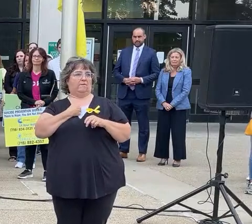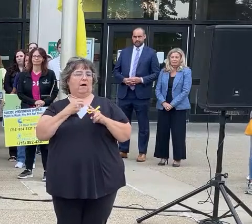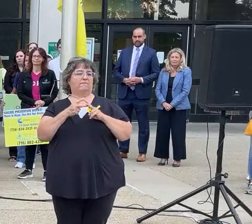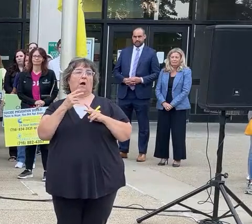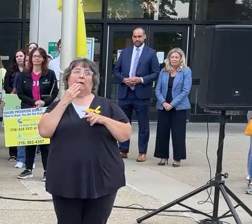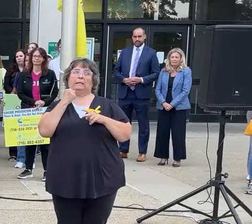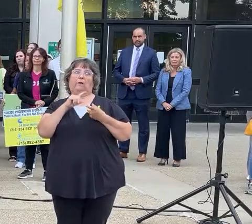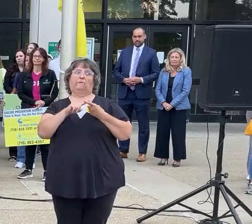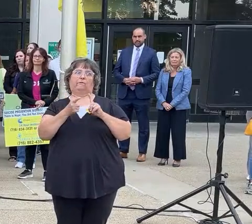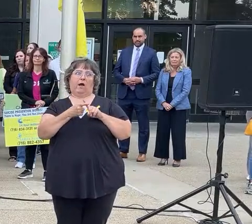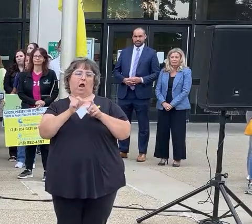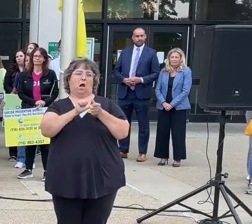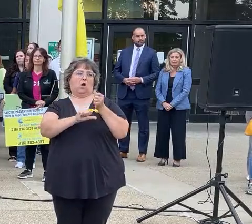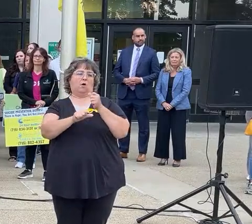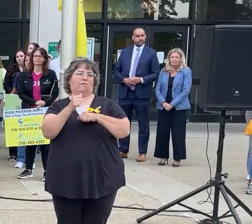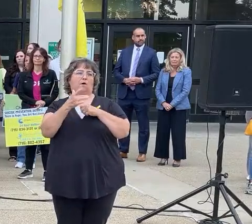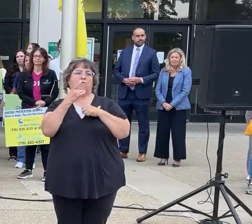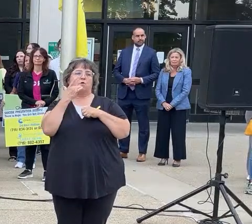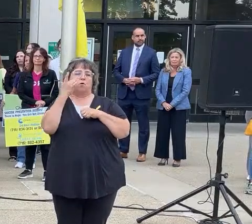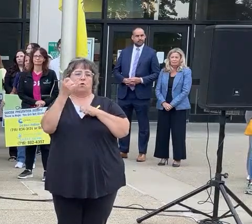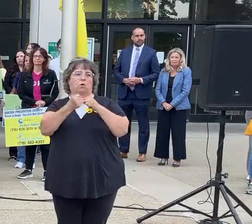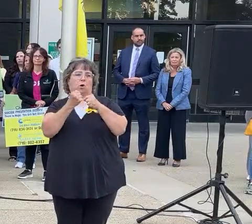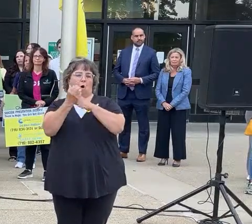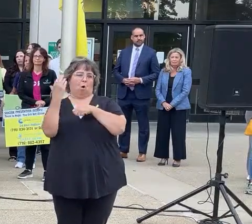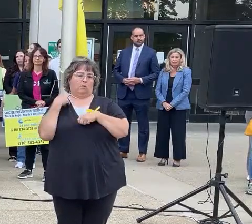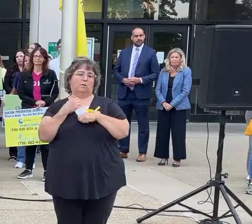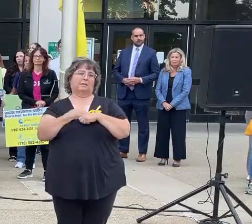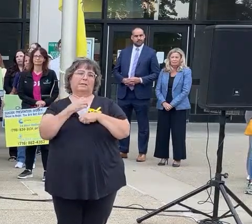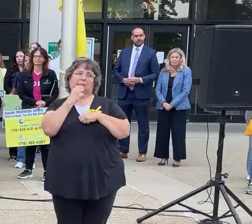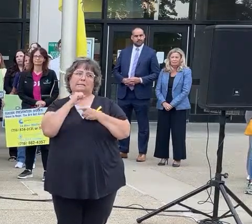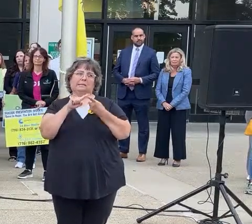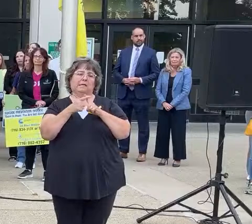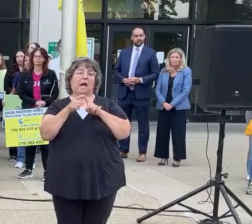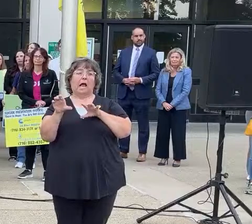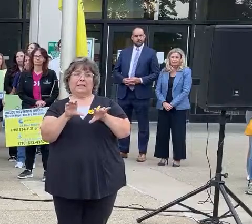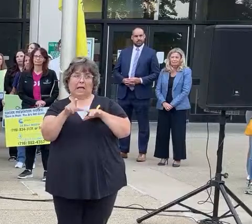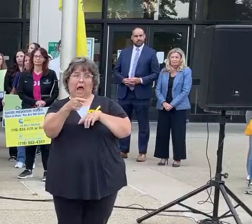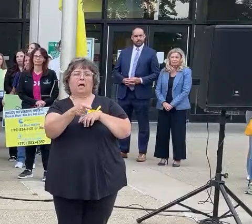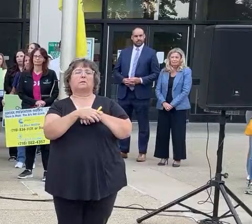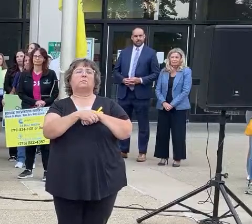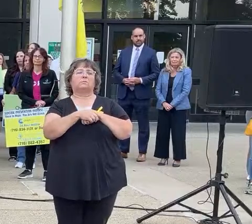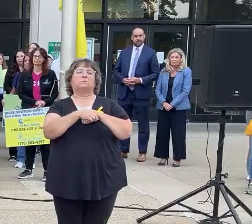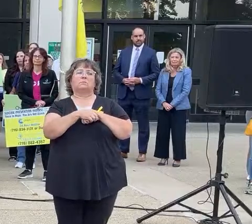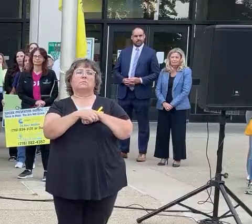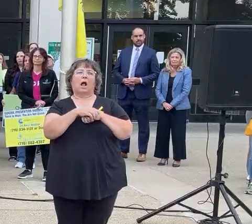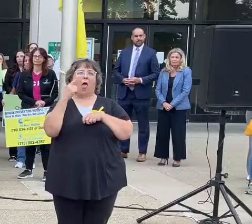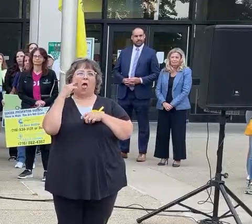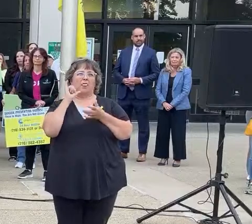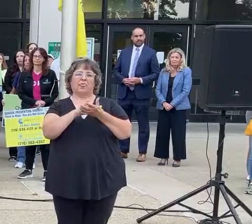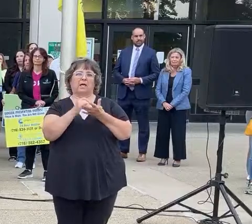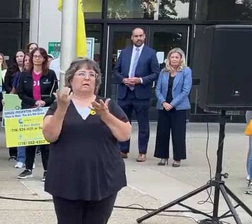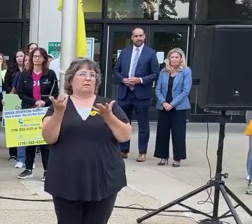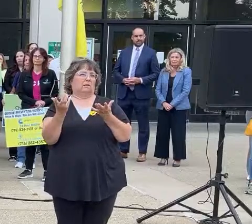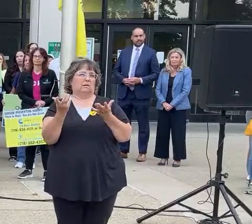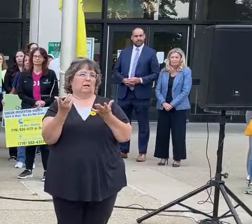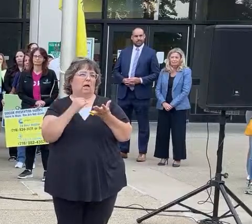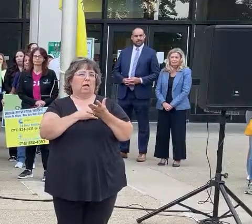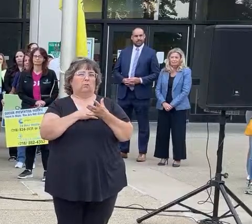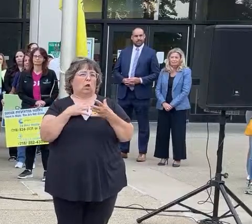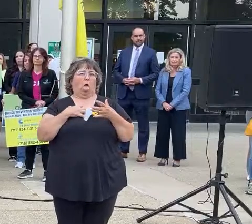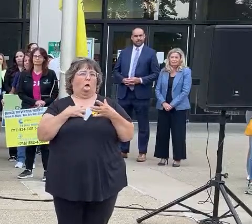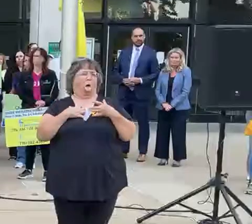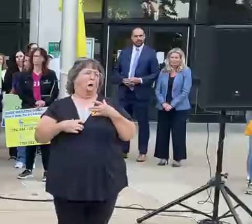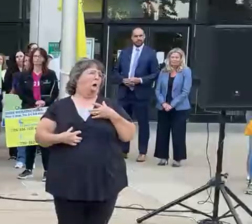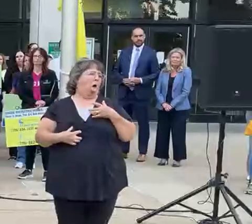very dear friend who committed suicide a number of years ago, that his act, which I think was just out of sheer